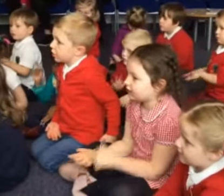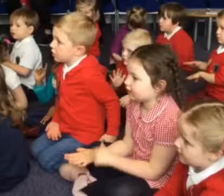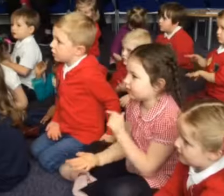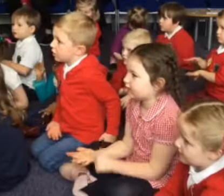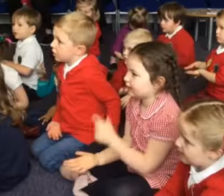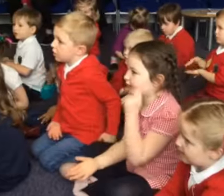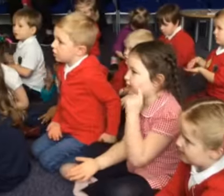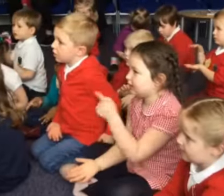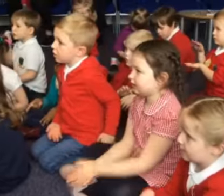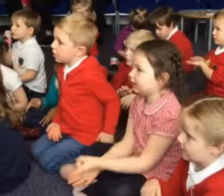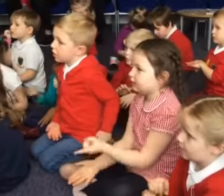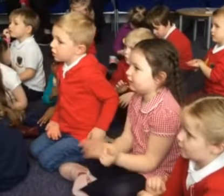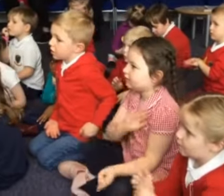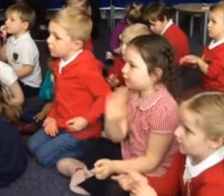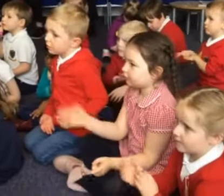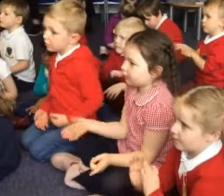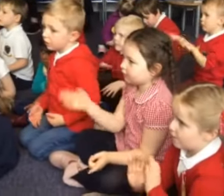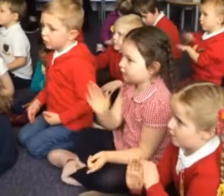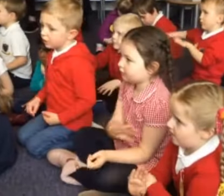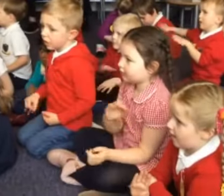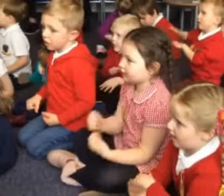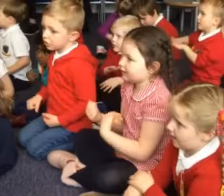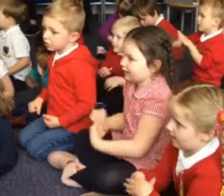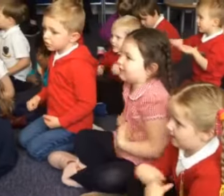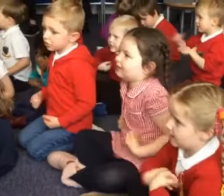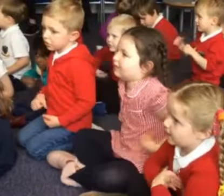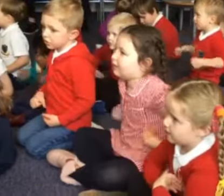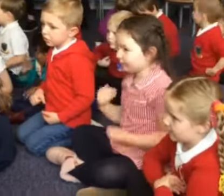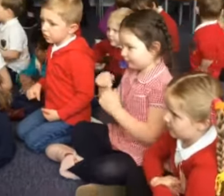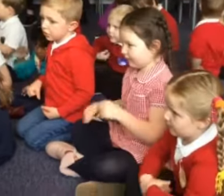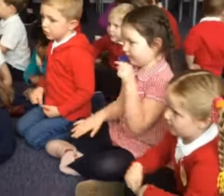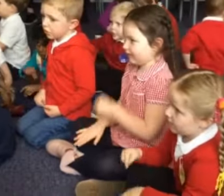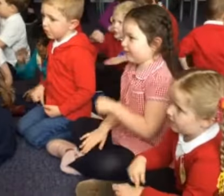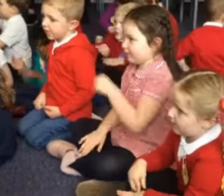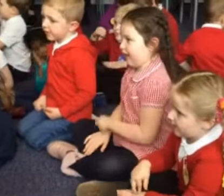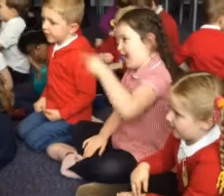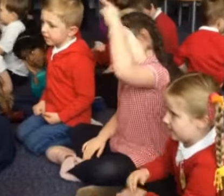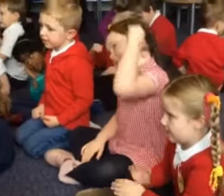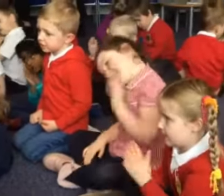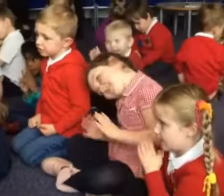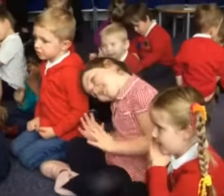doctor said, no more monkeys jumping on the bed.